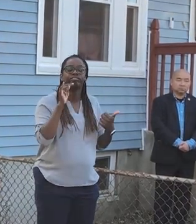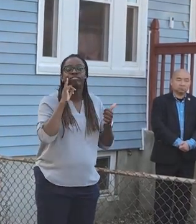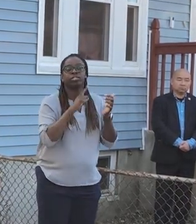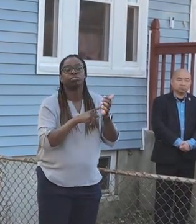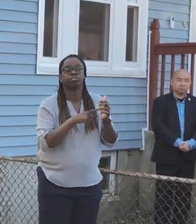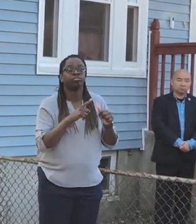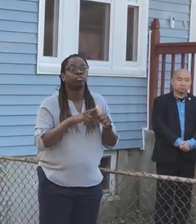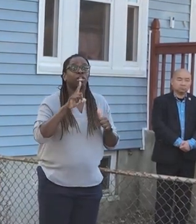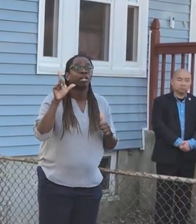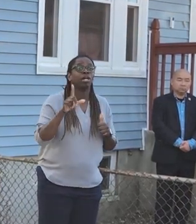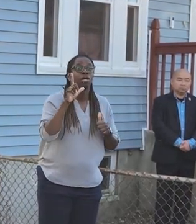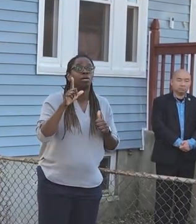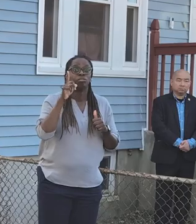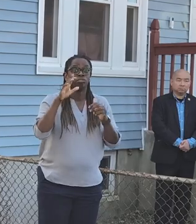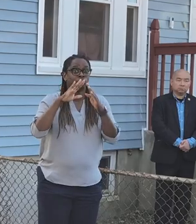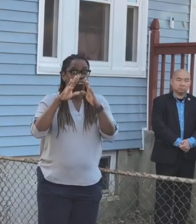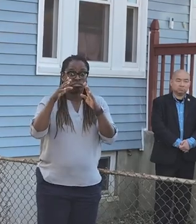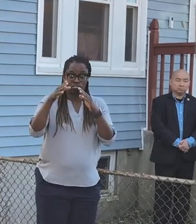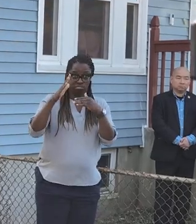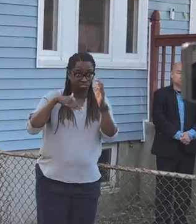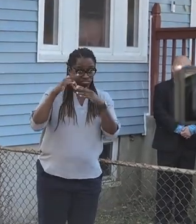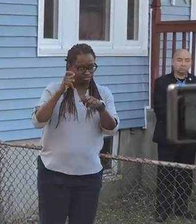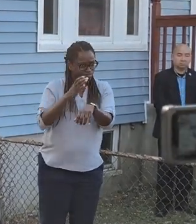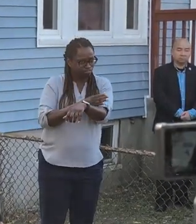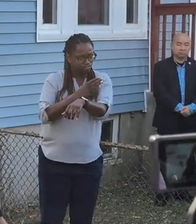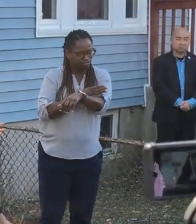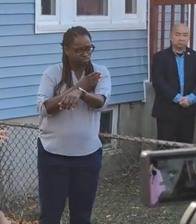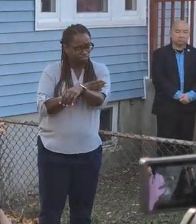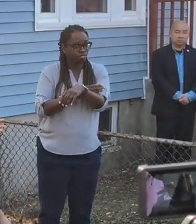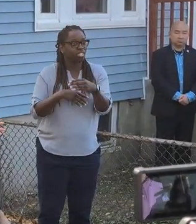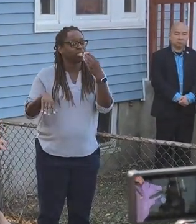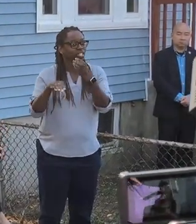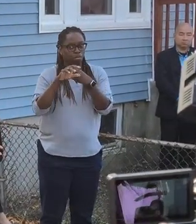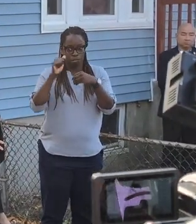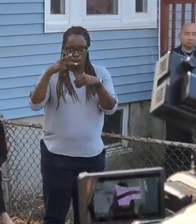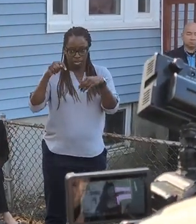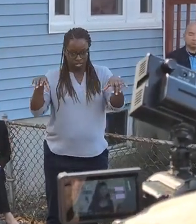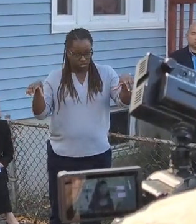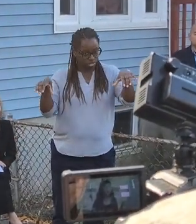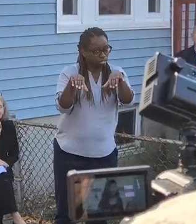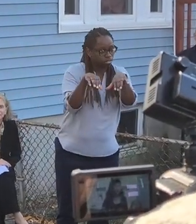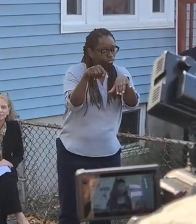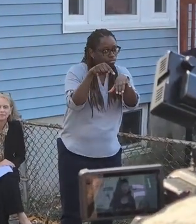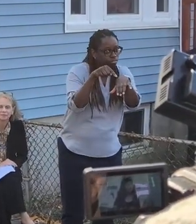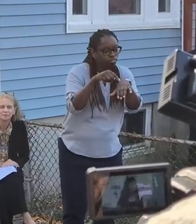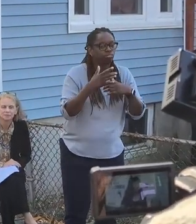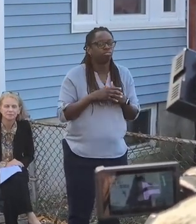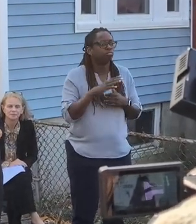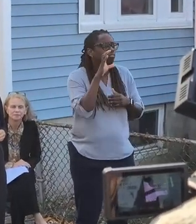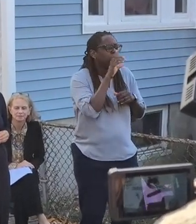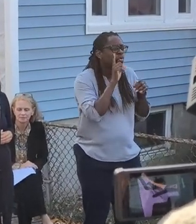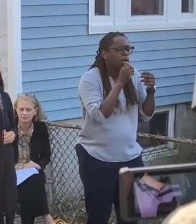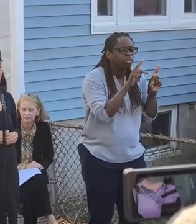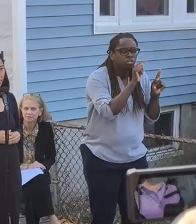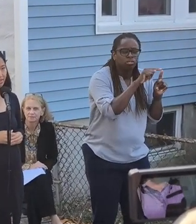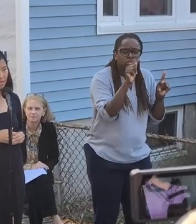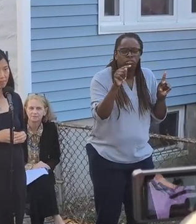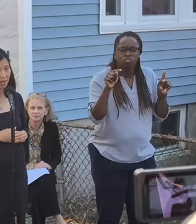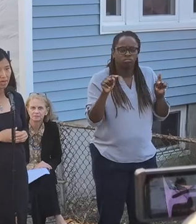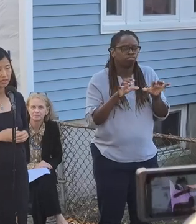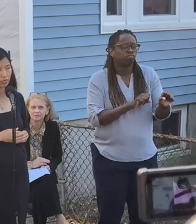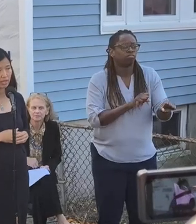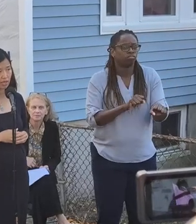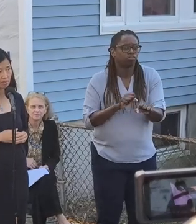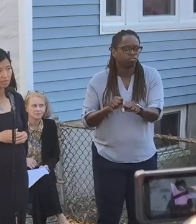need renovations. And it's working with a huge coalition of partners to make sure that we're all on the